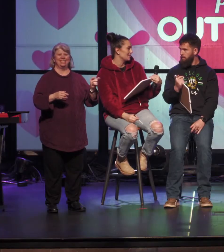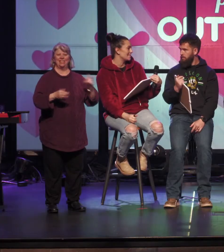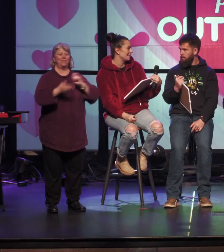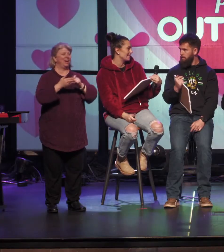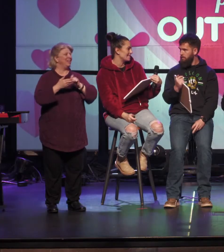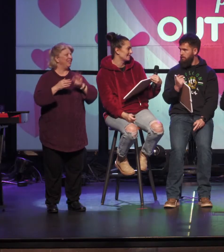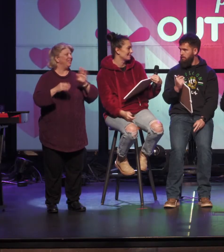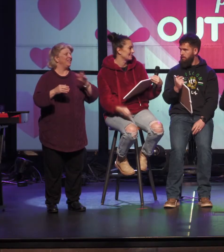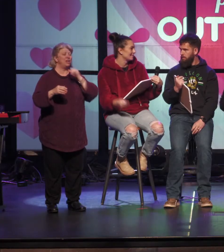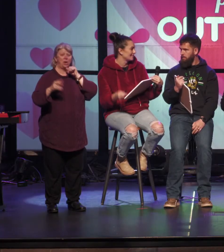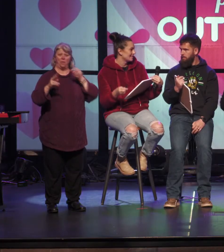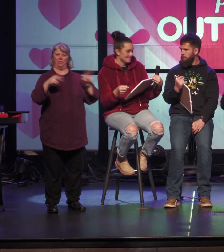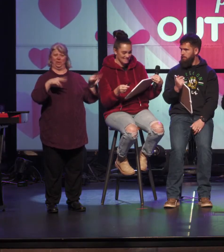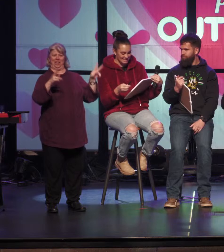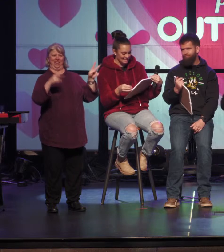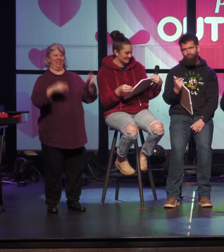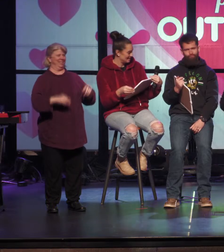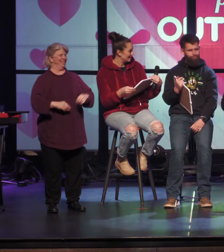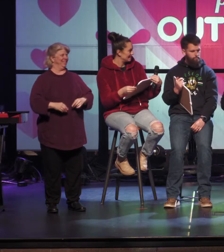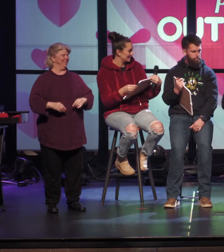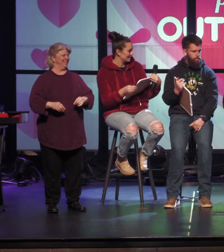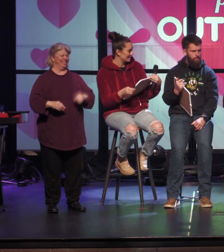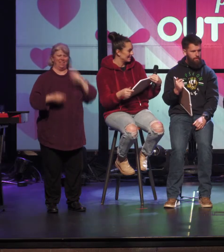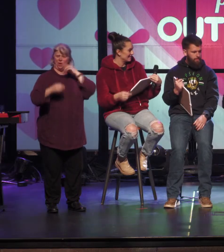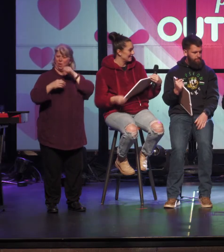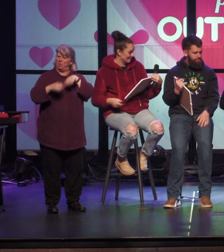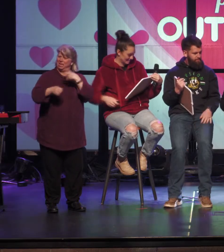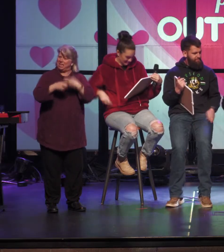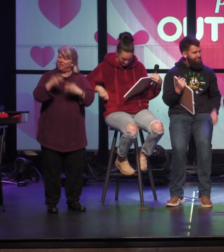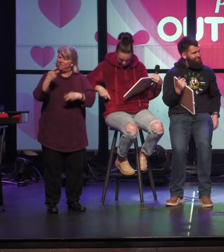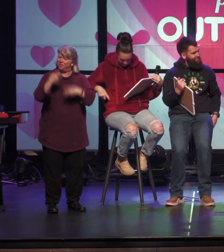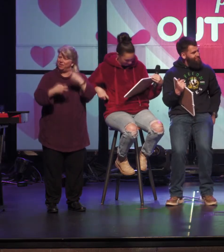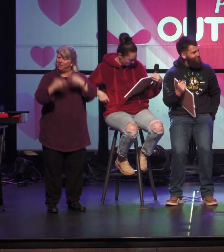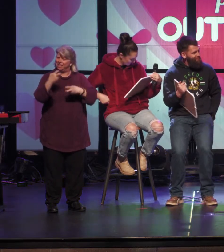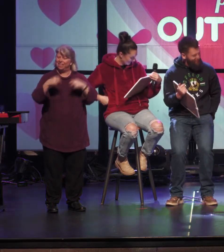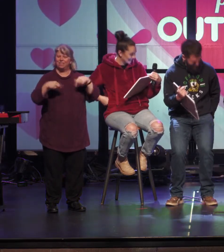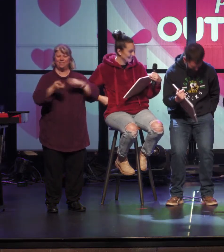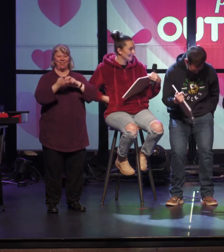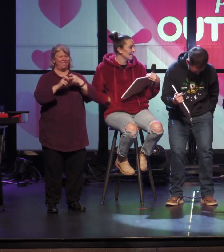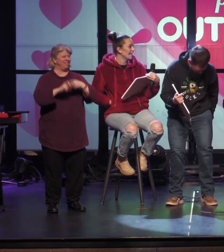Hey, don't be judging. You don't know how difficult this is up here.